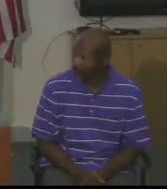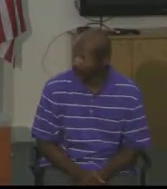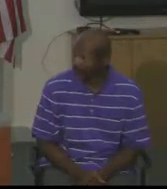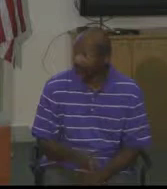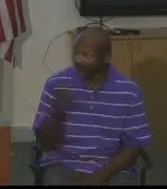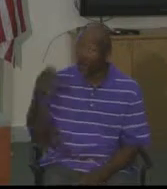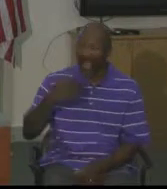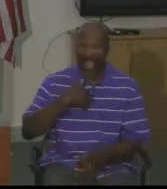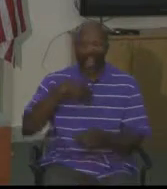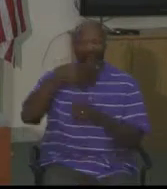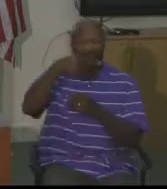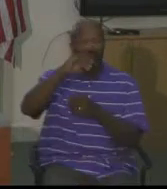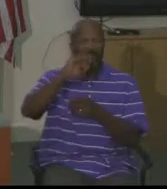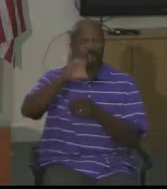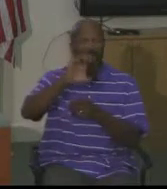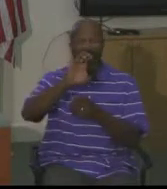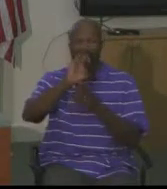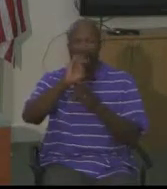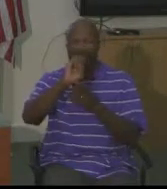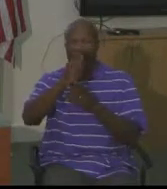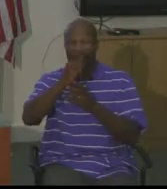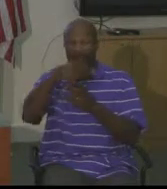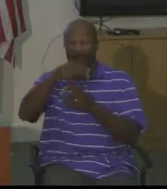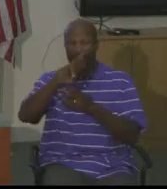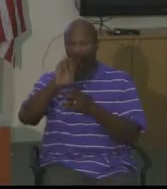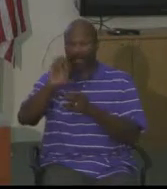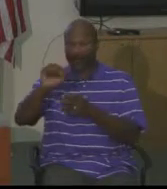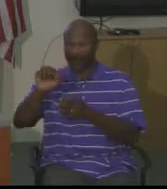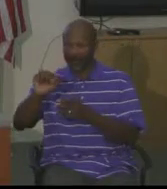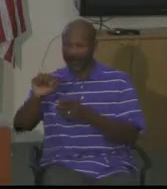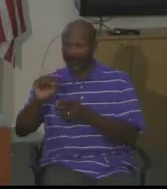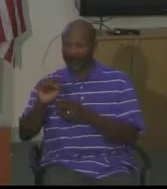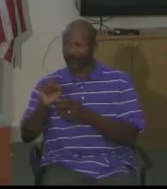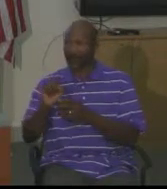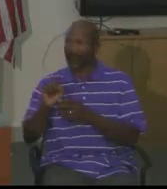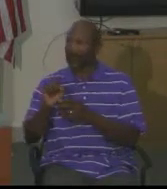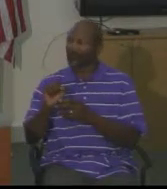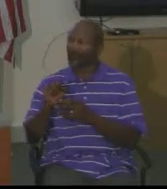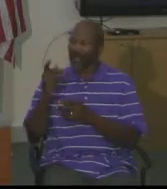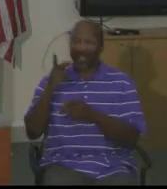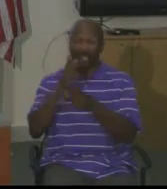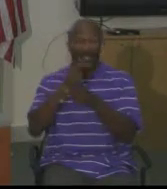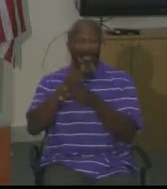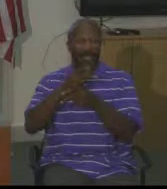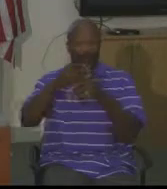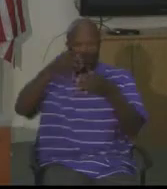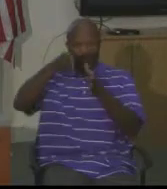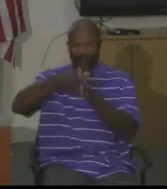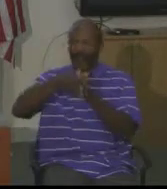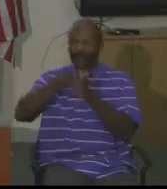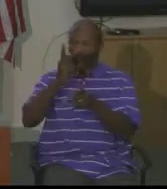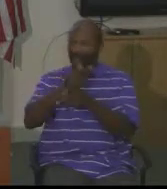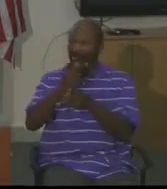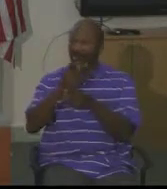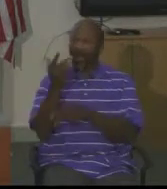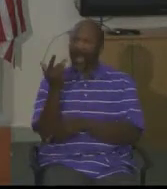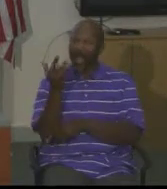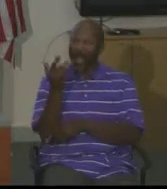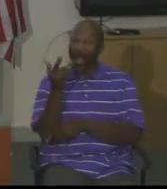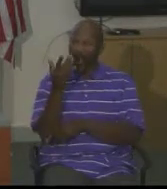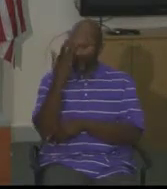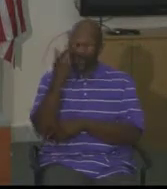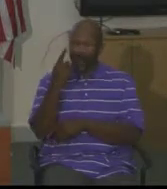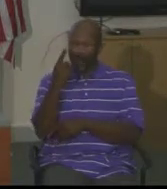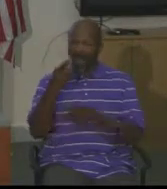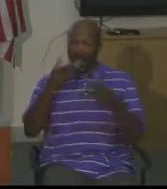and some PCI Express. We'll get to the PCI Express and a couple more slots. So we kept this slot around because there was a